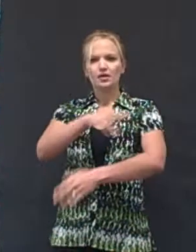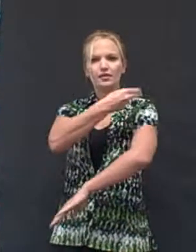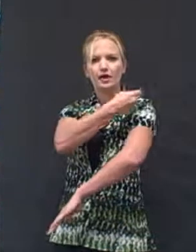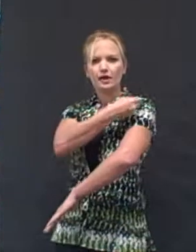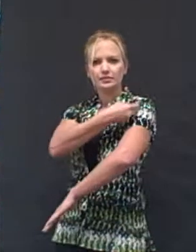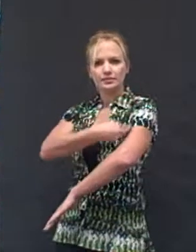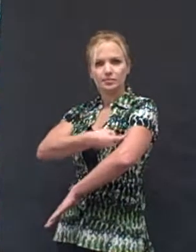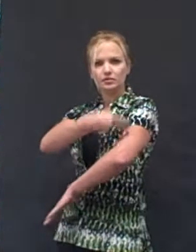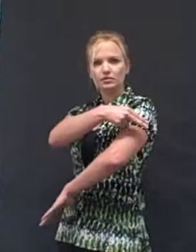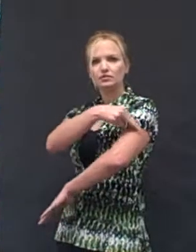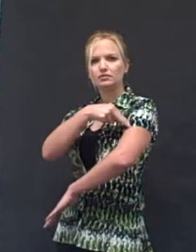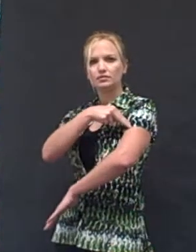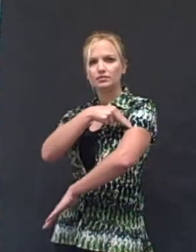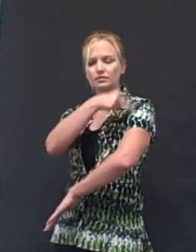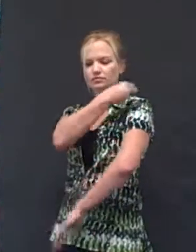the hospital.